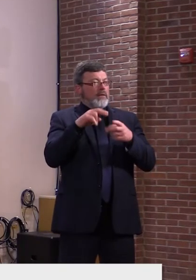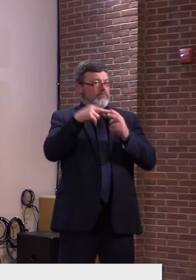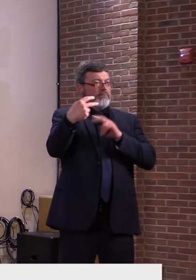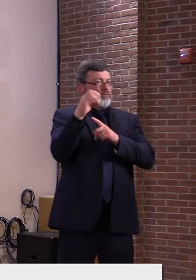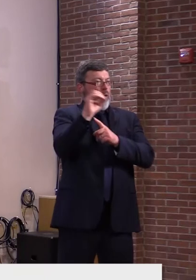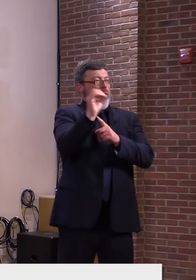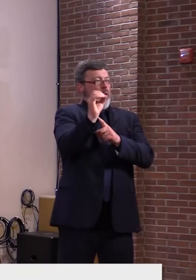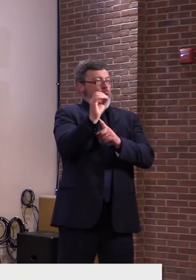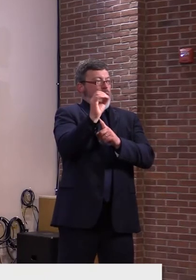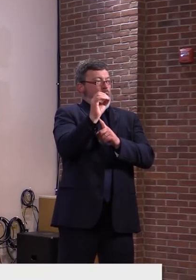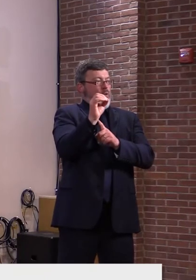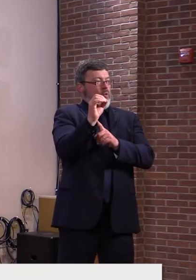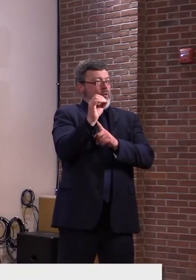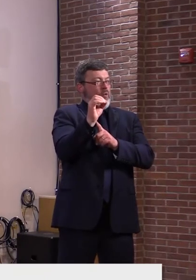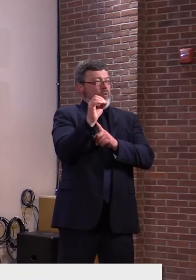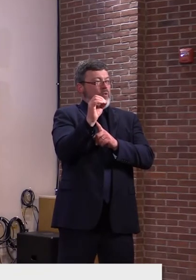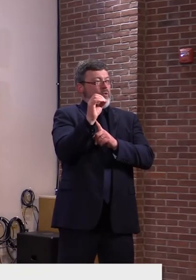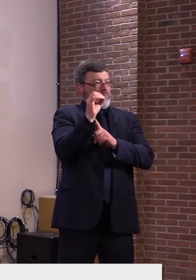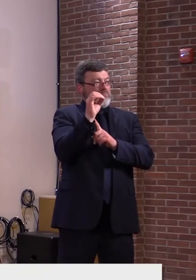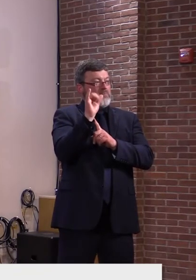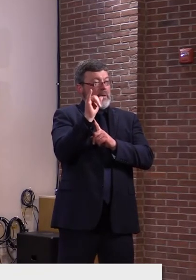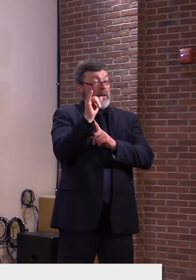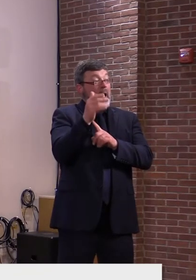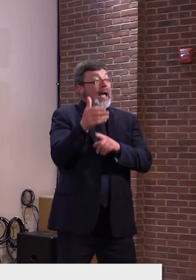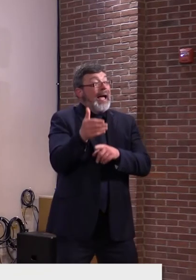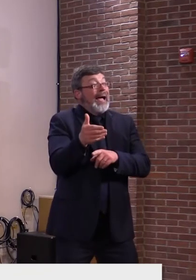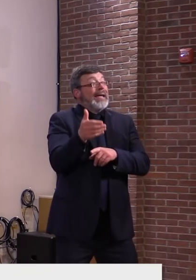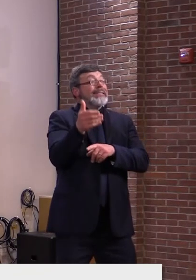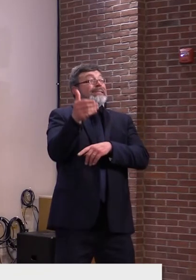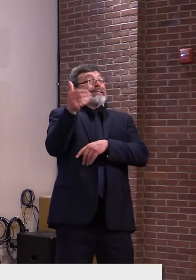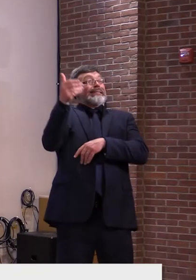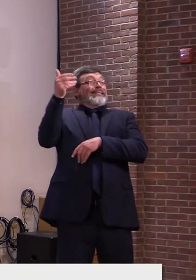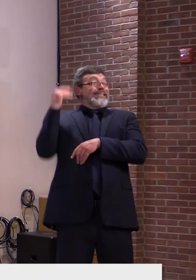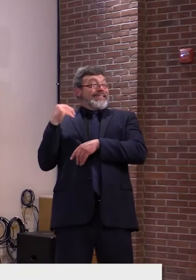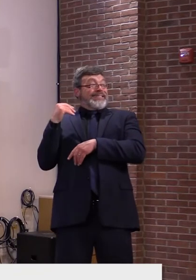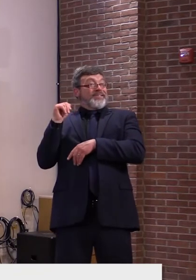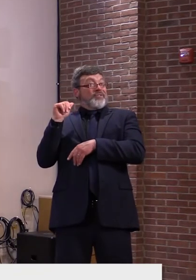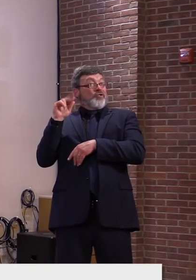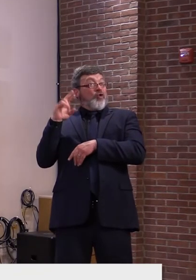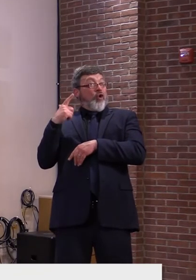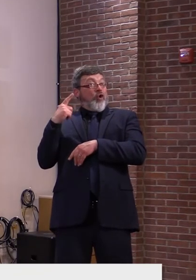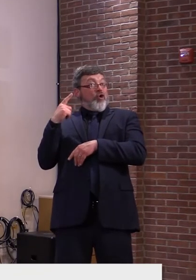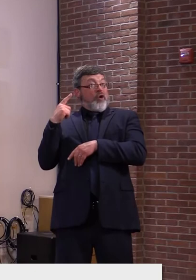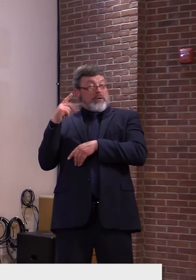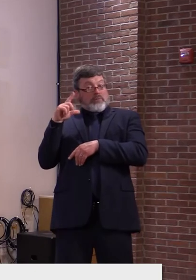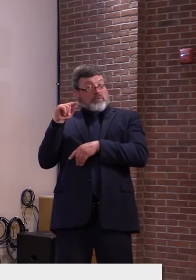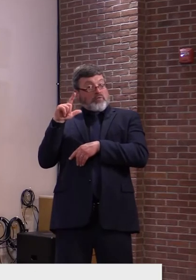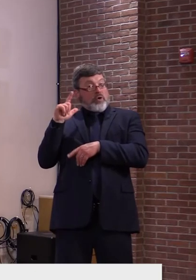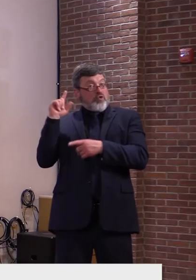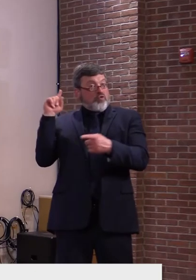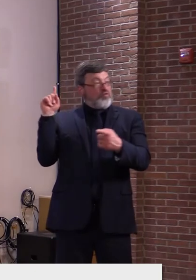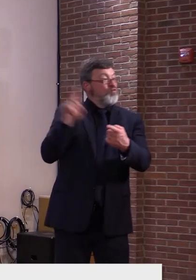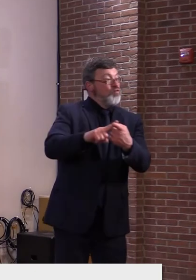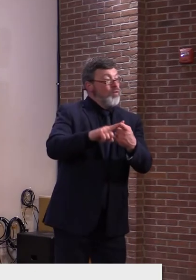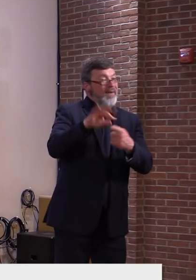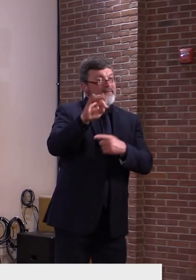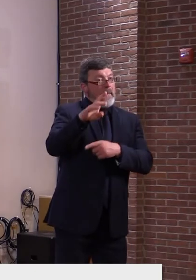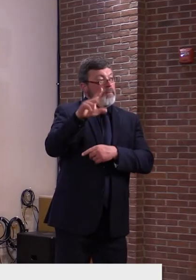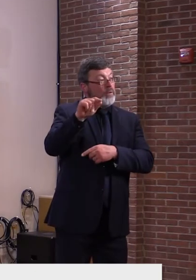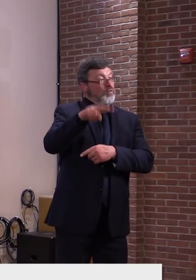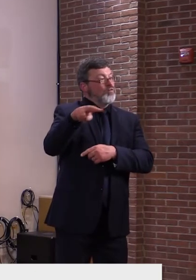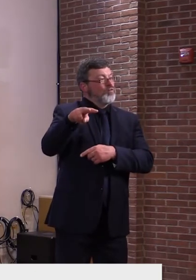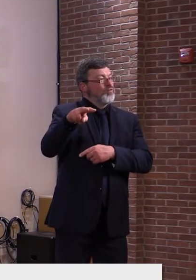of last year through February of this year, there's a gigantic gap between